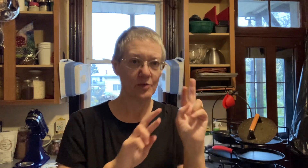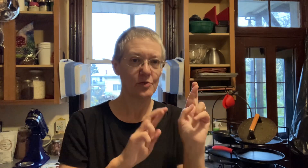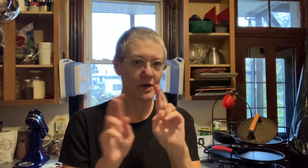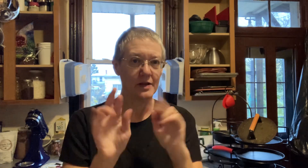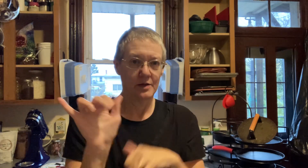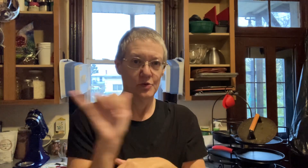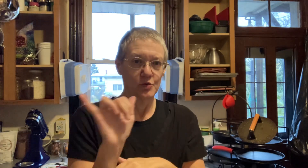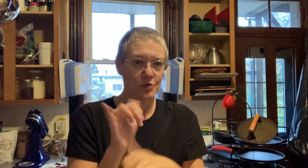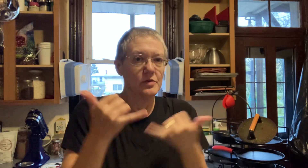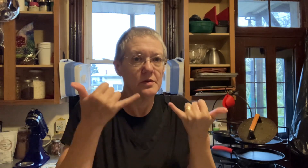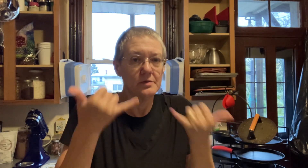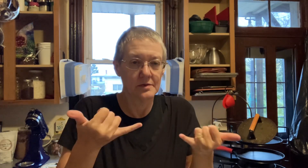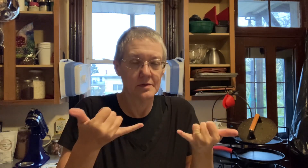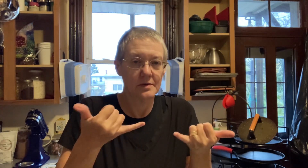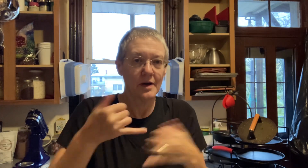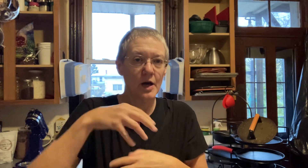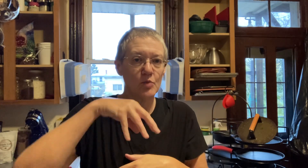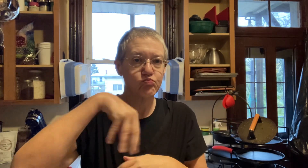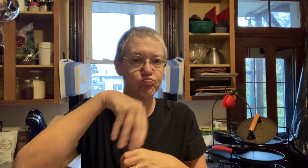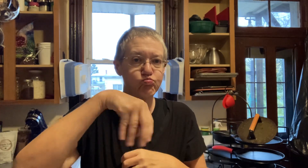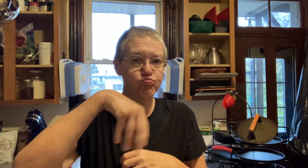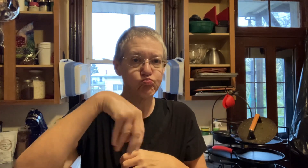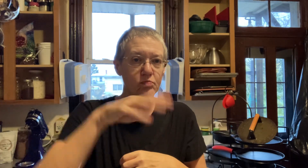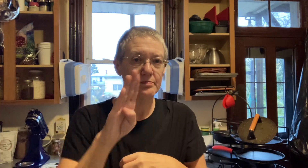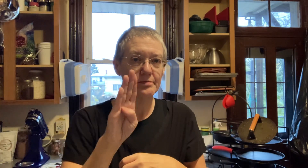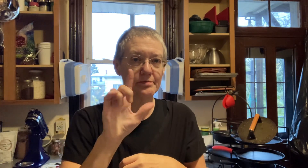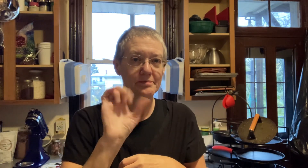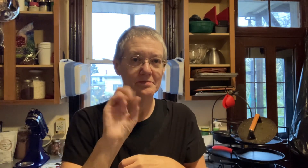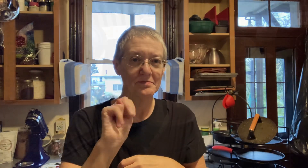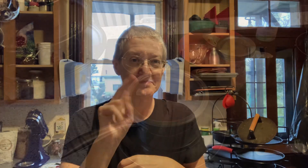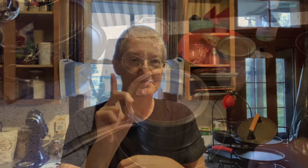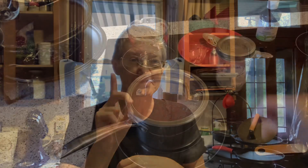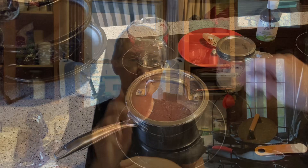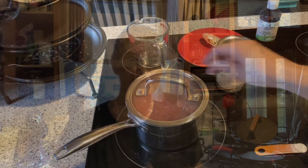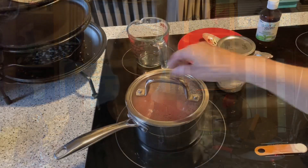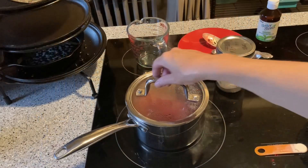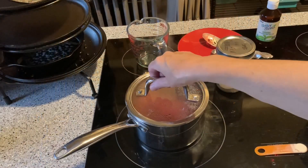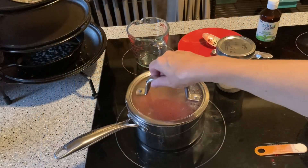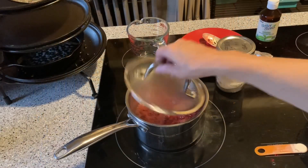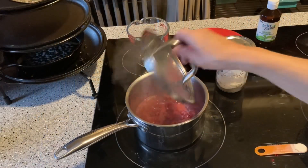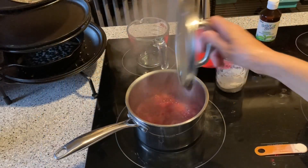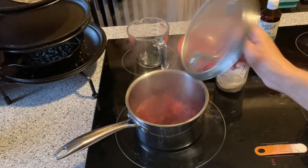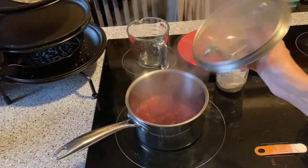think the cranberries are ready too. So let's get them all whipped up.